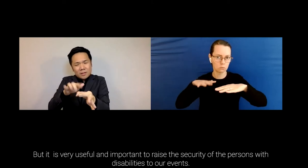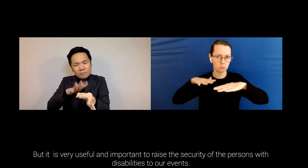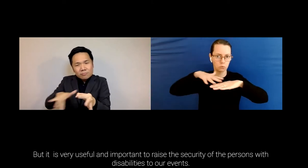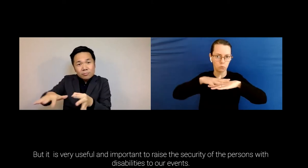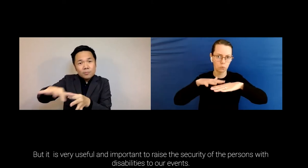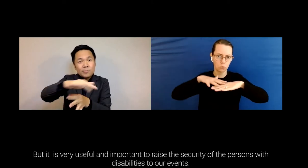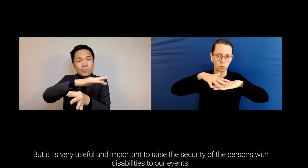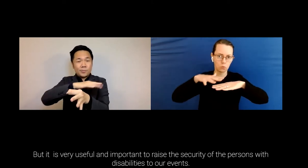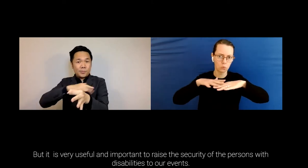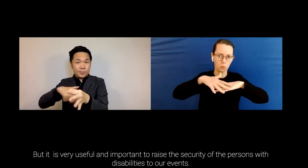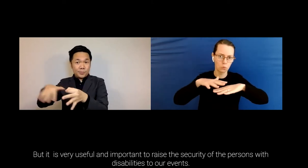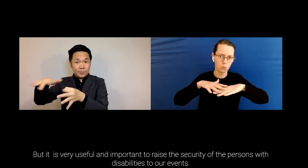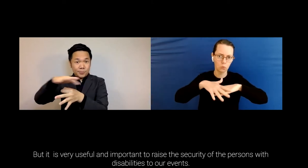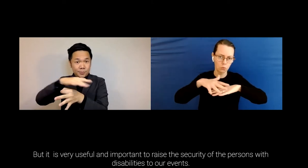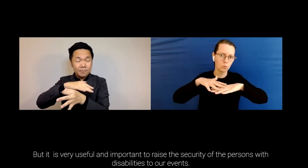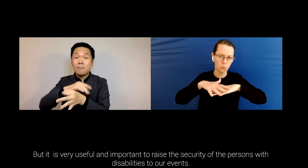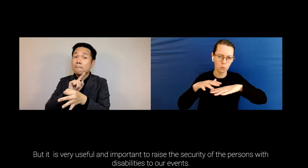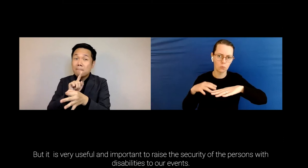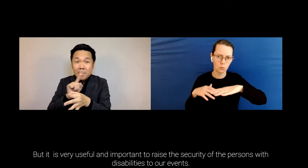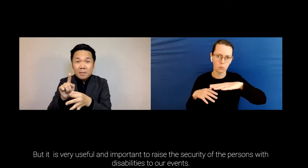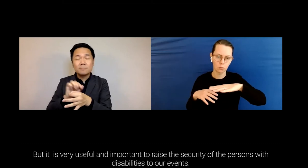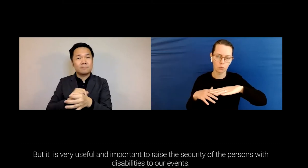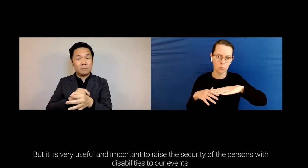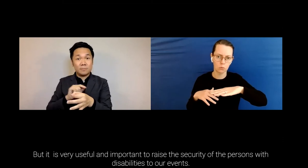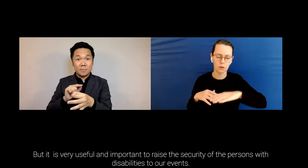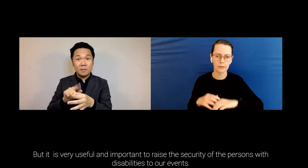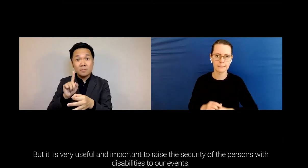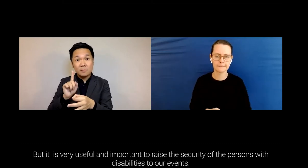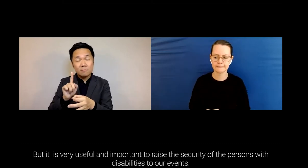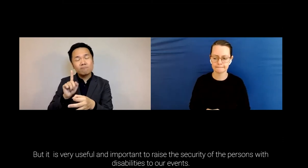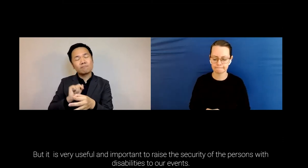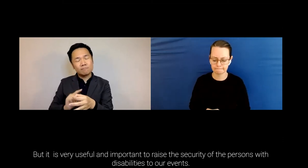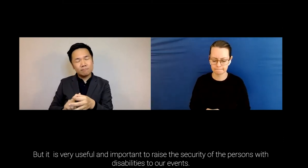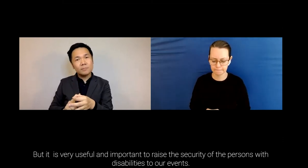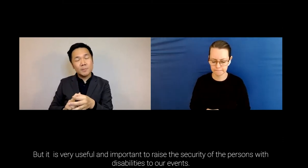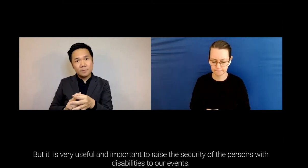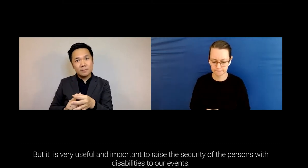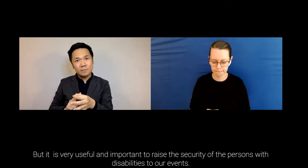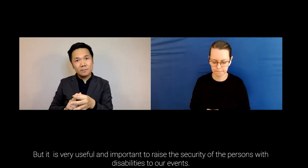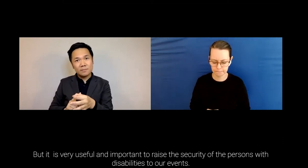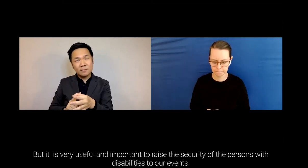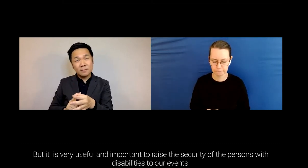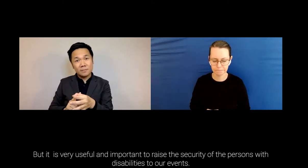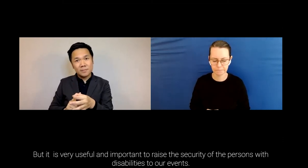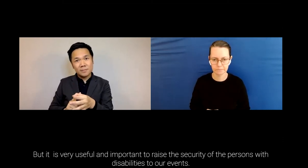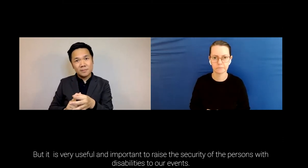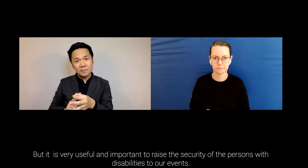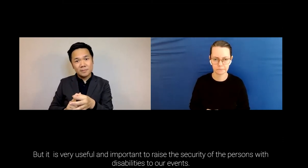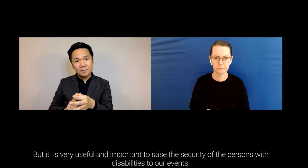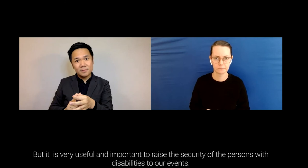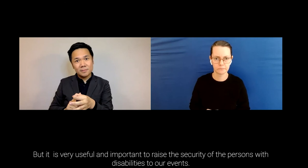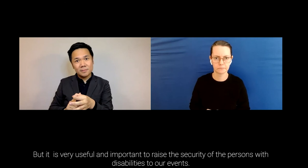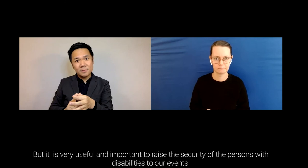But it is very useful and important to raise